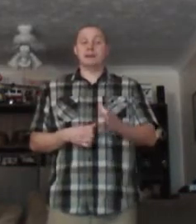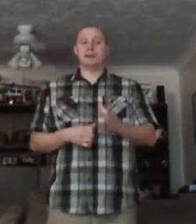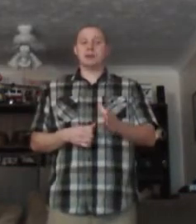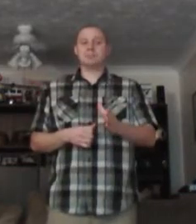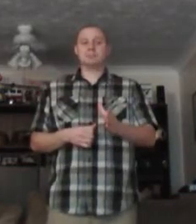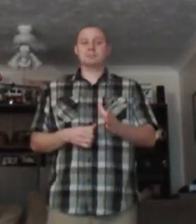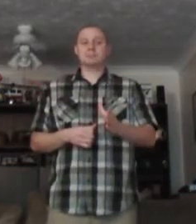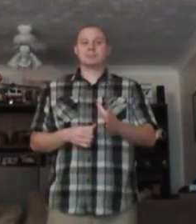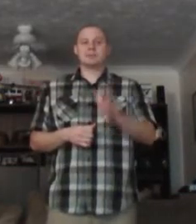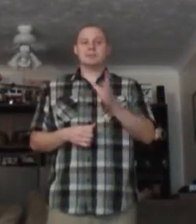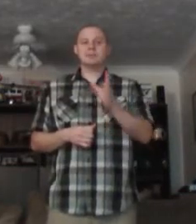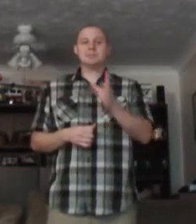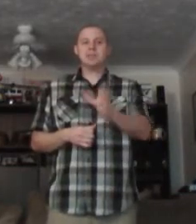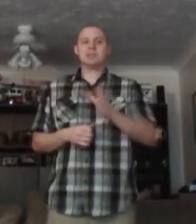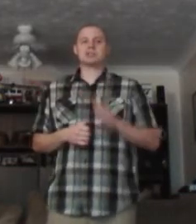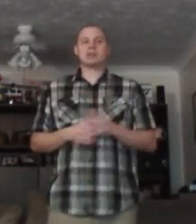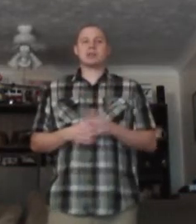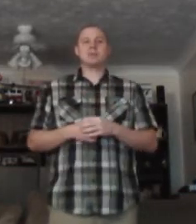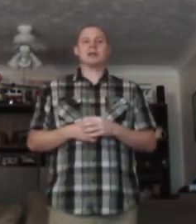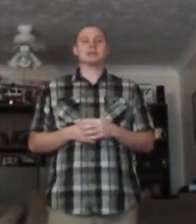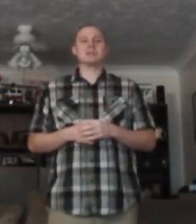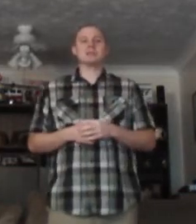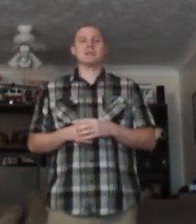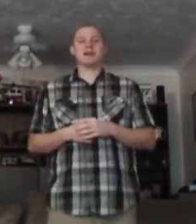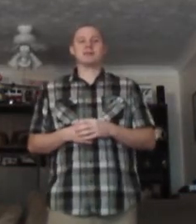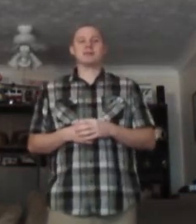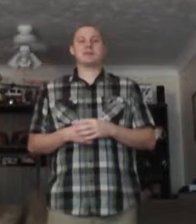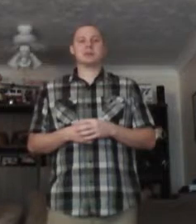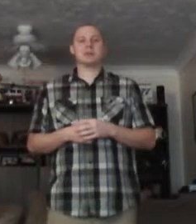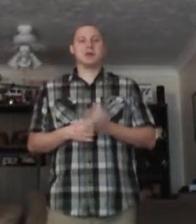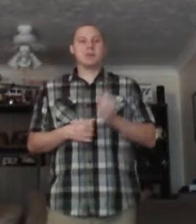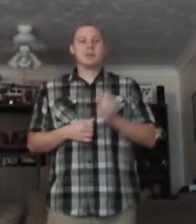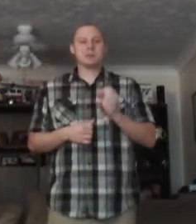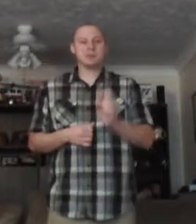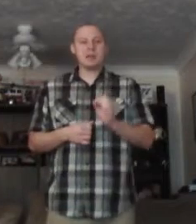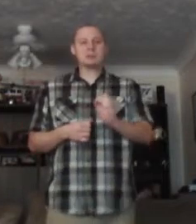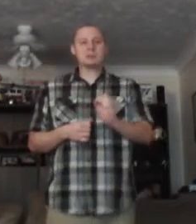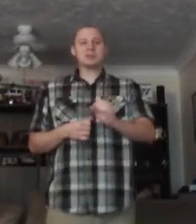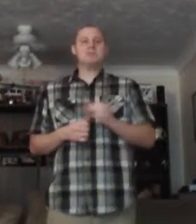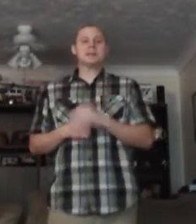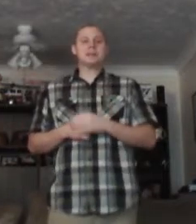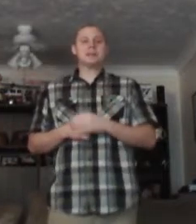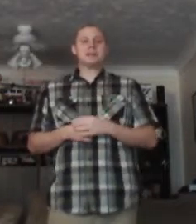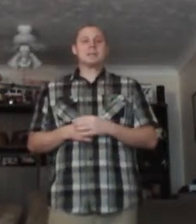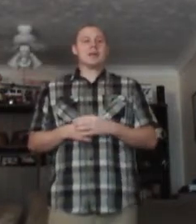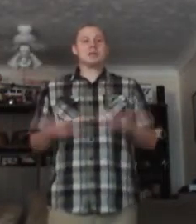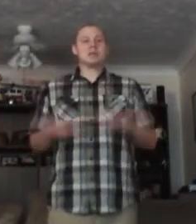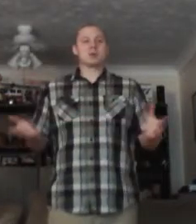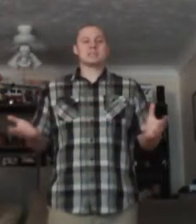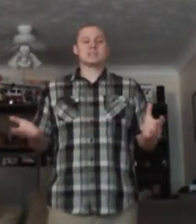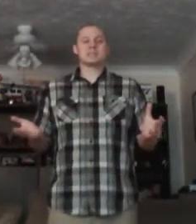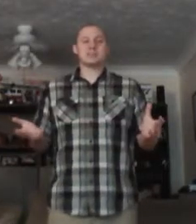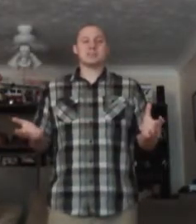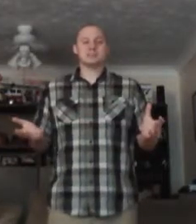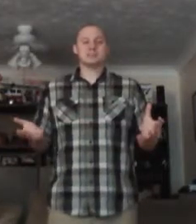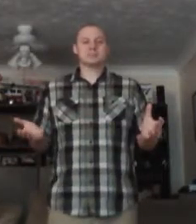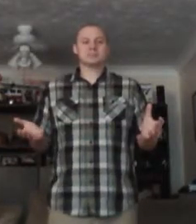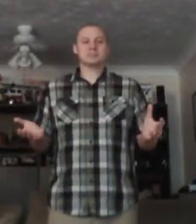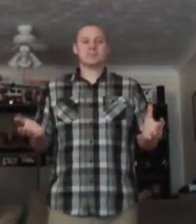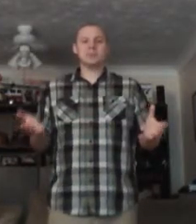Uh-oh, you've just tried to put out the grease fire on your stove, but the flames were too big and you were unsuccessful. What do you do